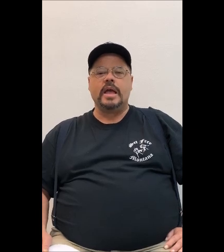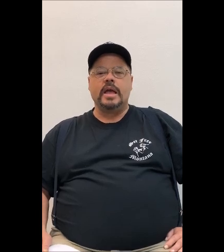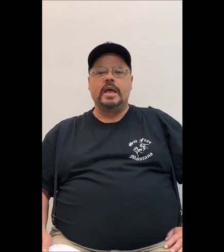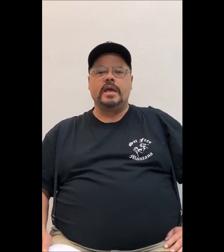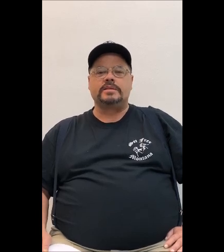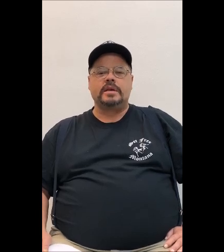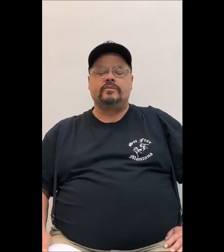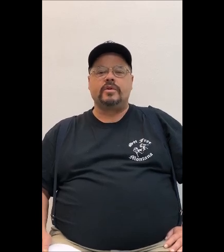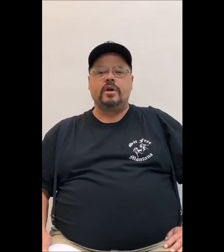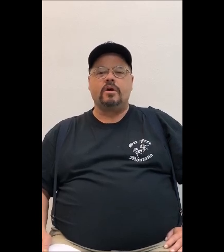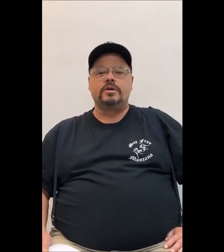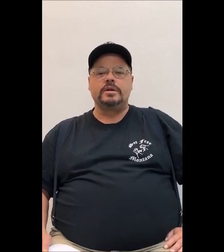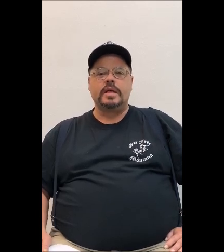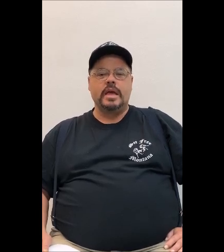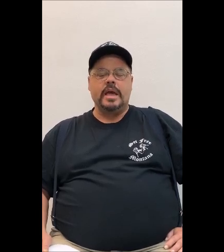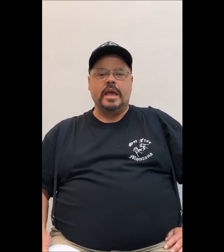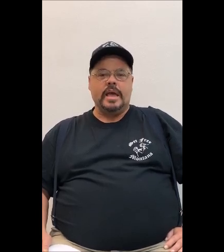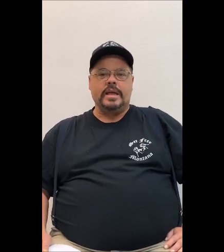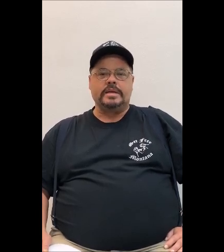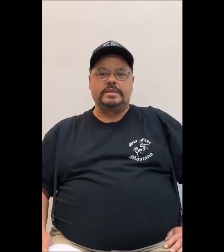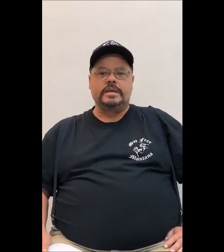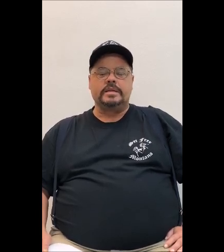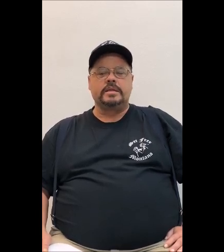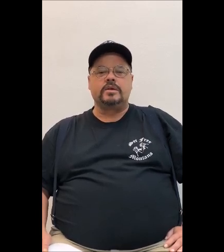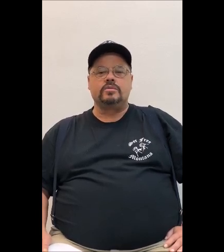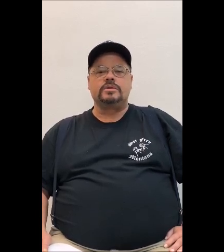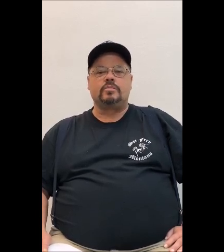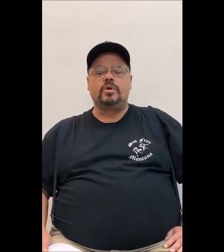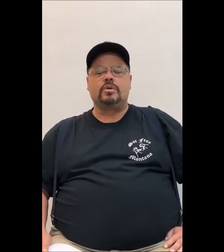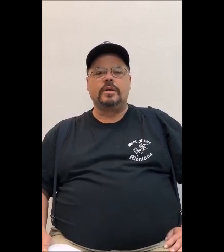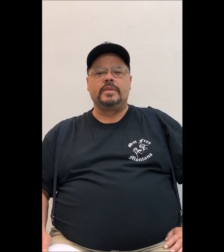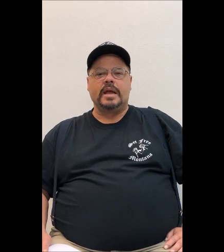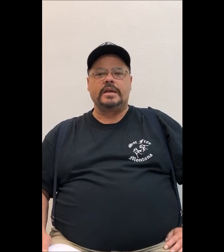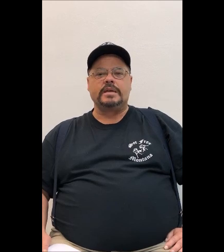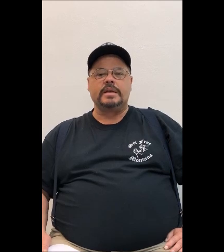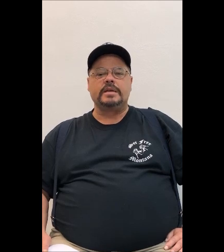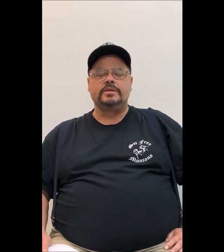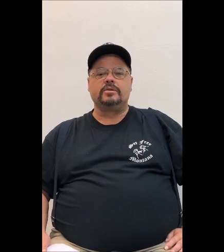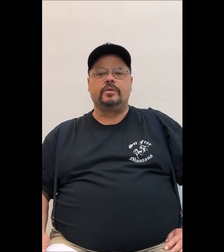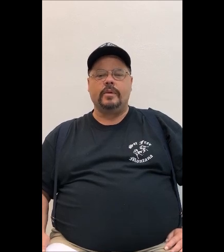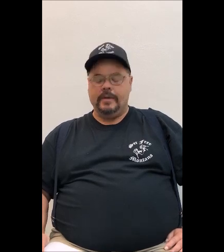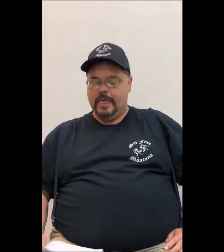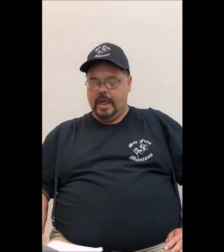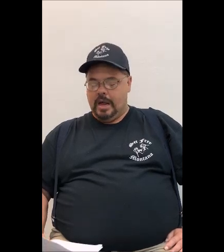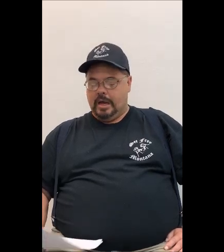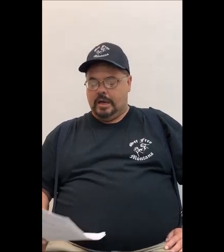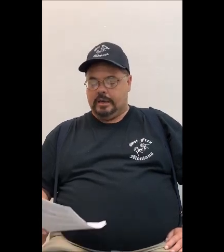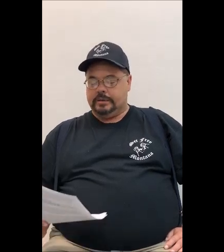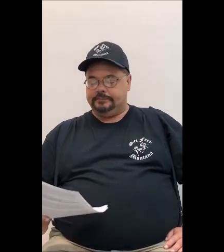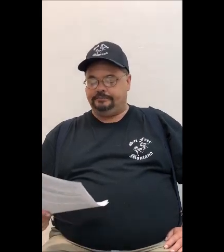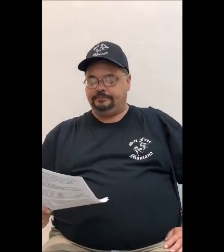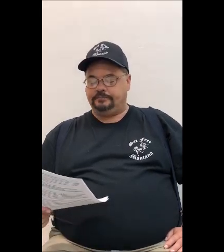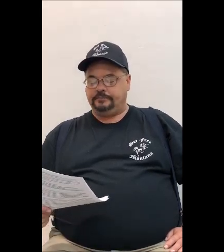Randy at Set Free Hardin, and he said that there was a program that I could get into.